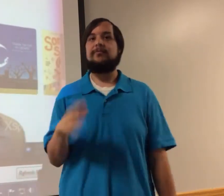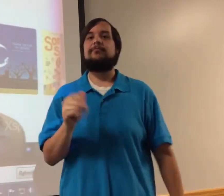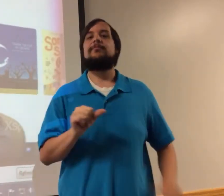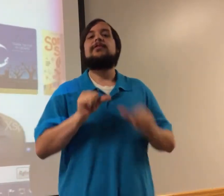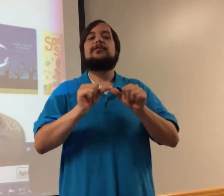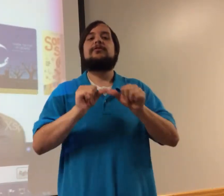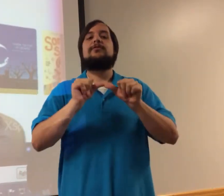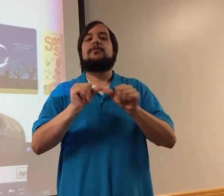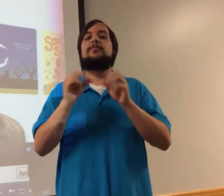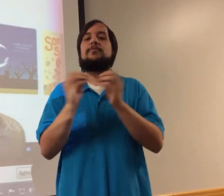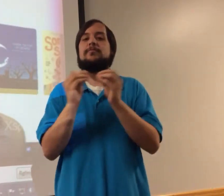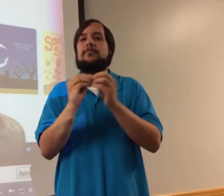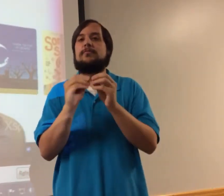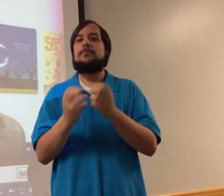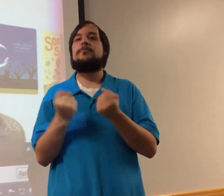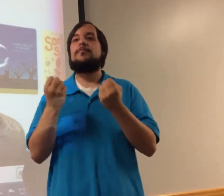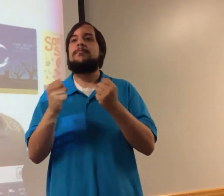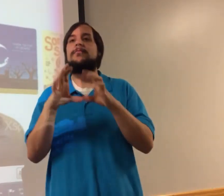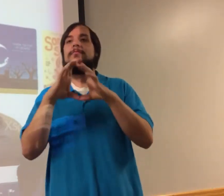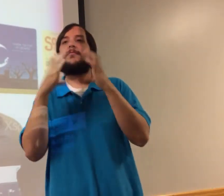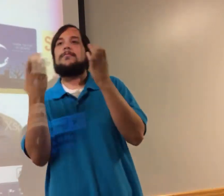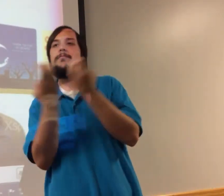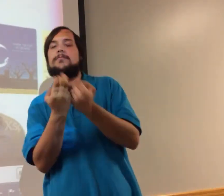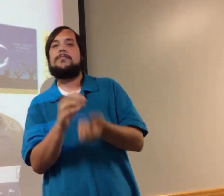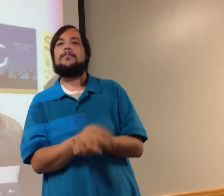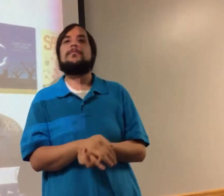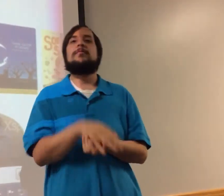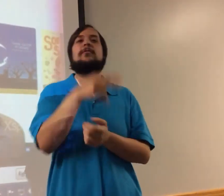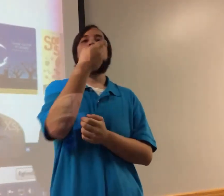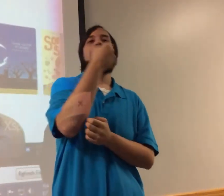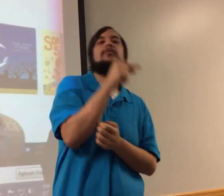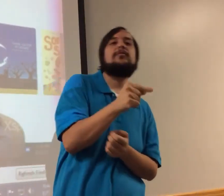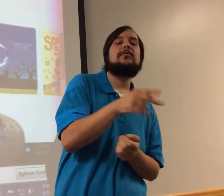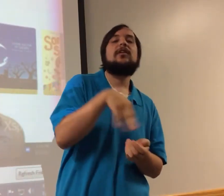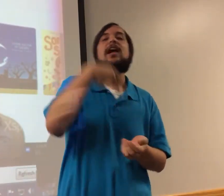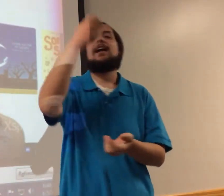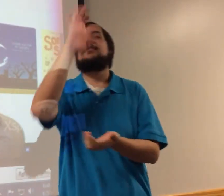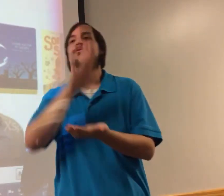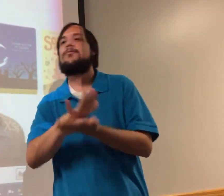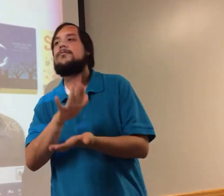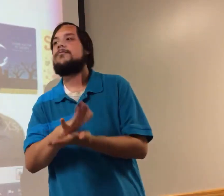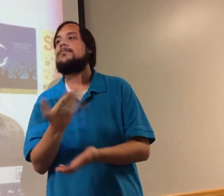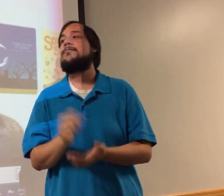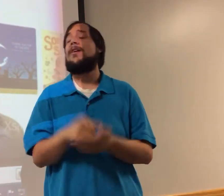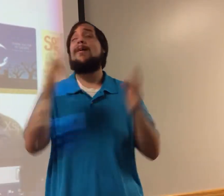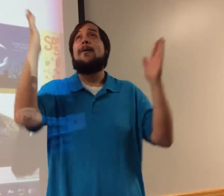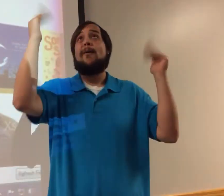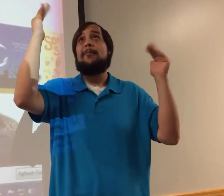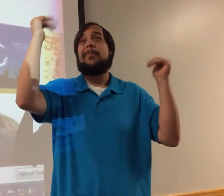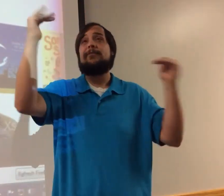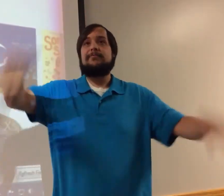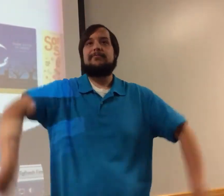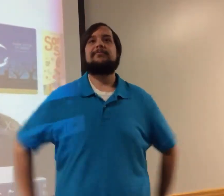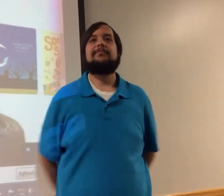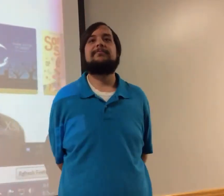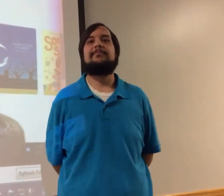continue that, so like a sign club in middle school, a sign club in high school. So that's the hope.